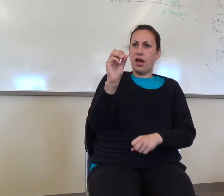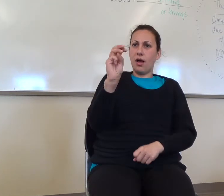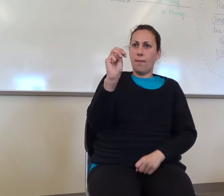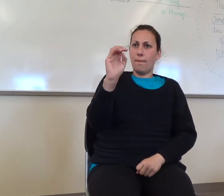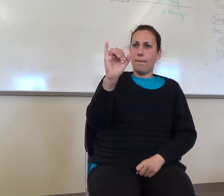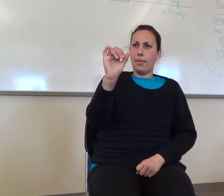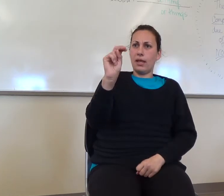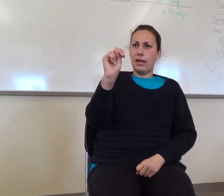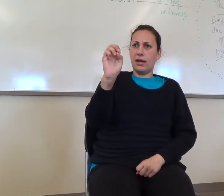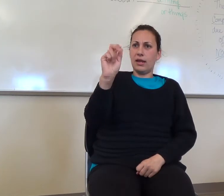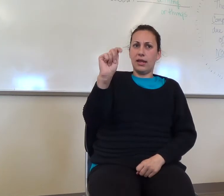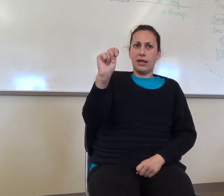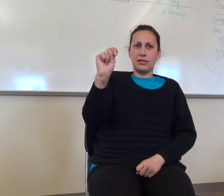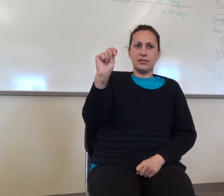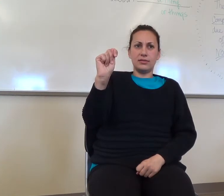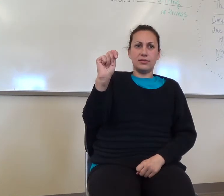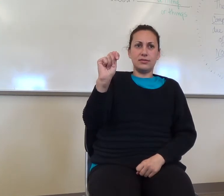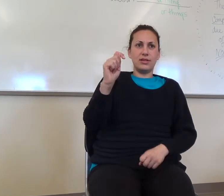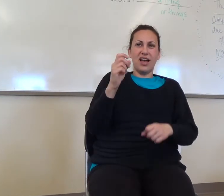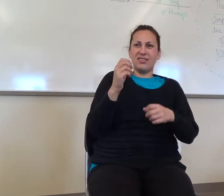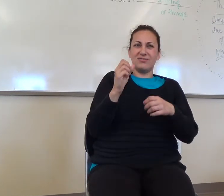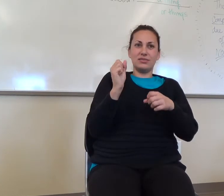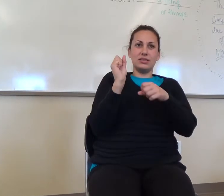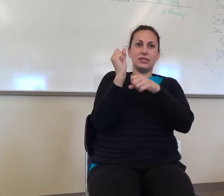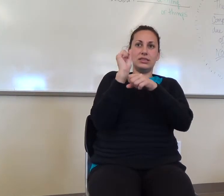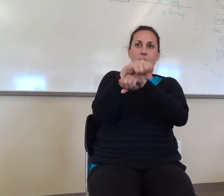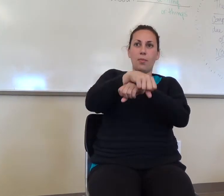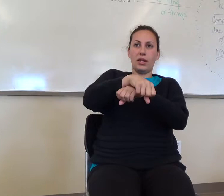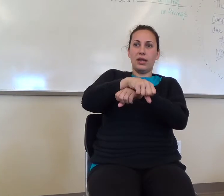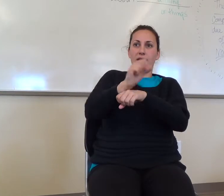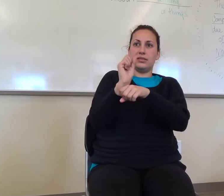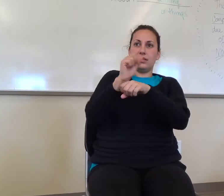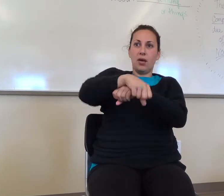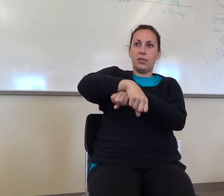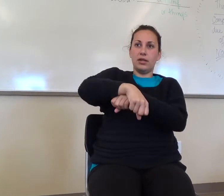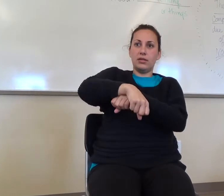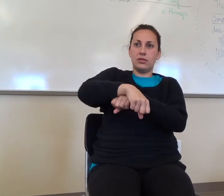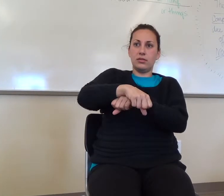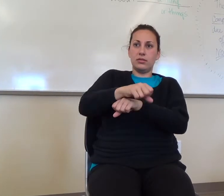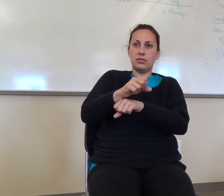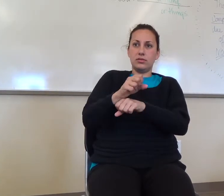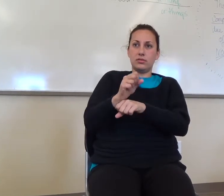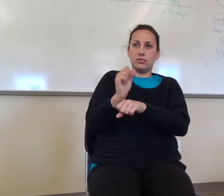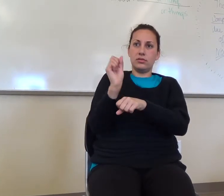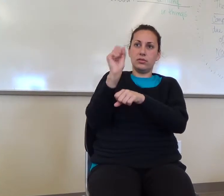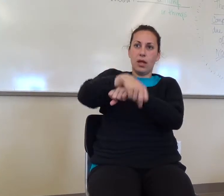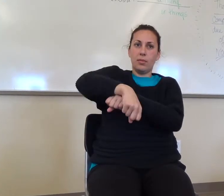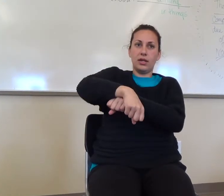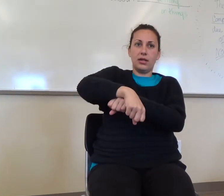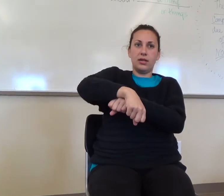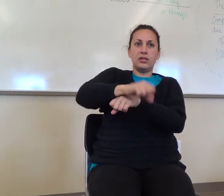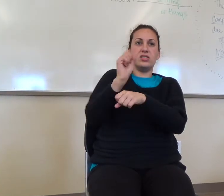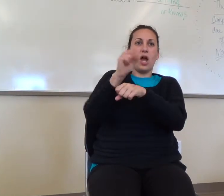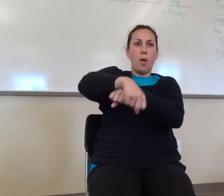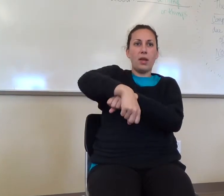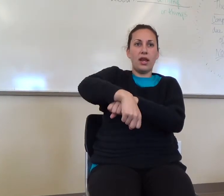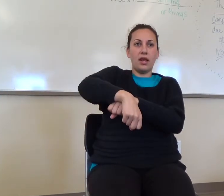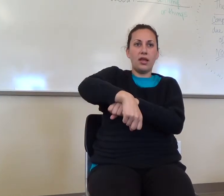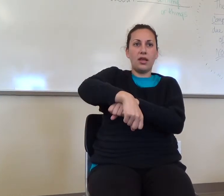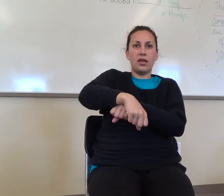you, what is this a list of? What are these things on this list? That's what I've